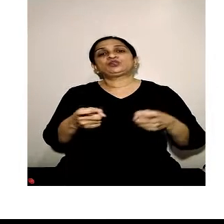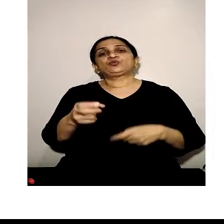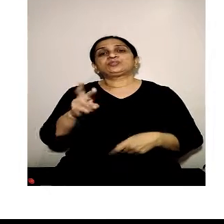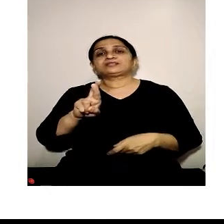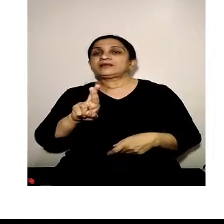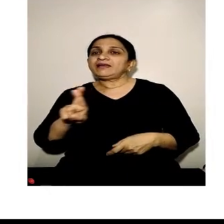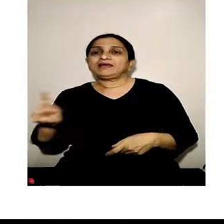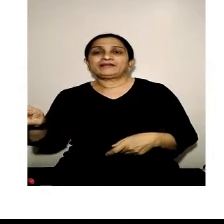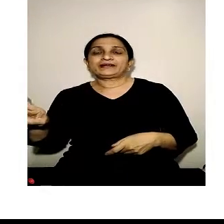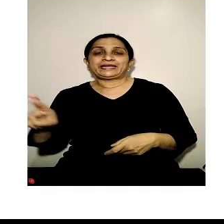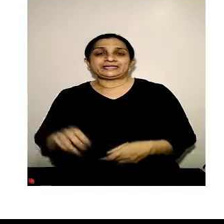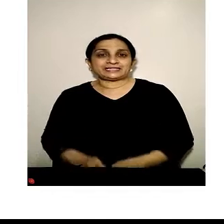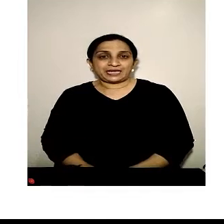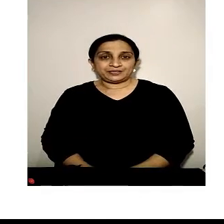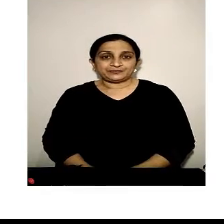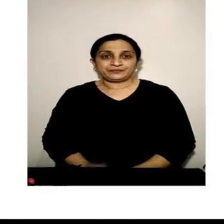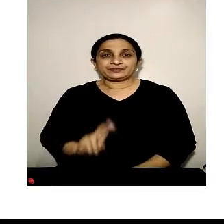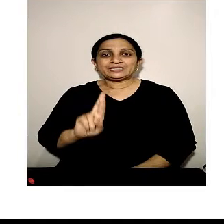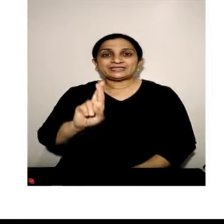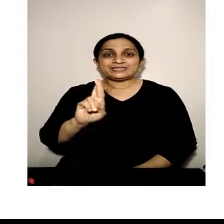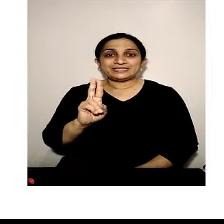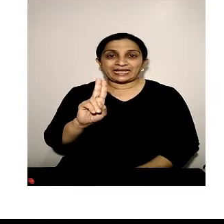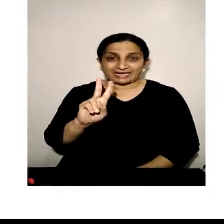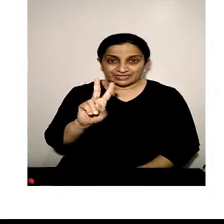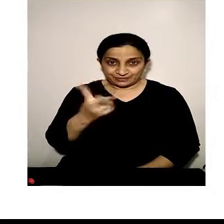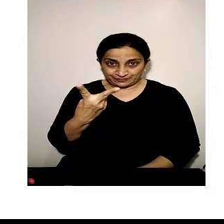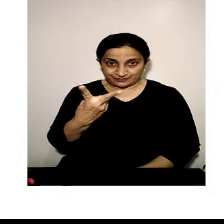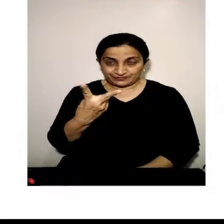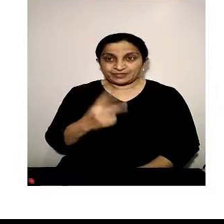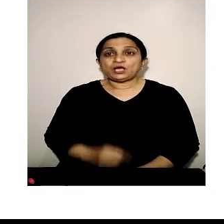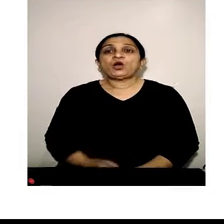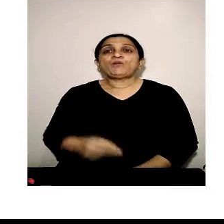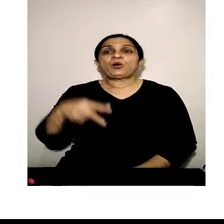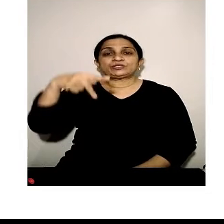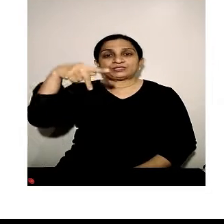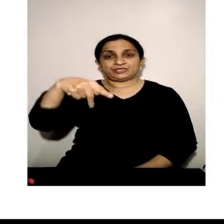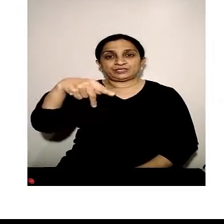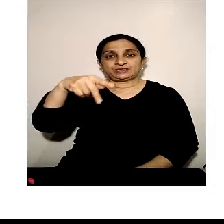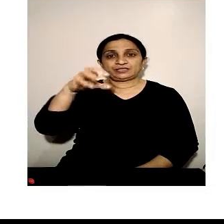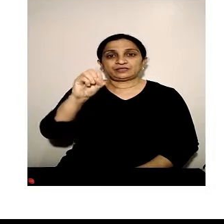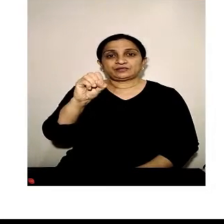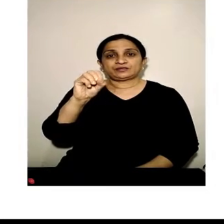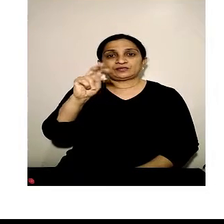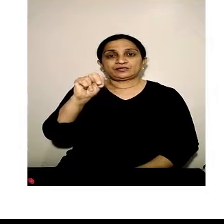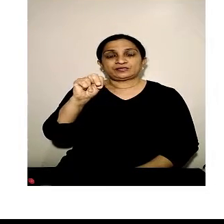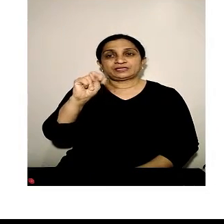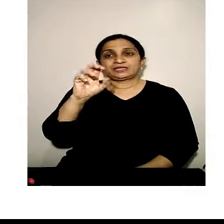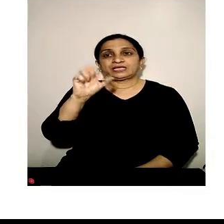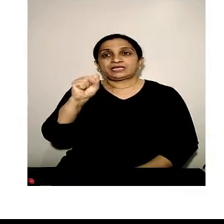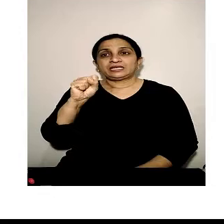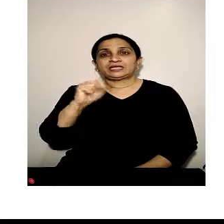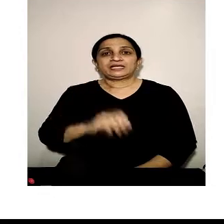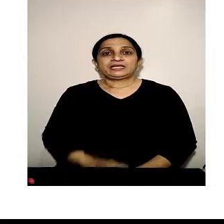it controls the right side. Second, pons.